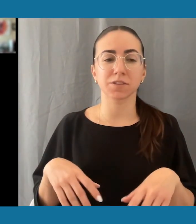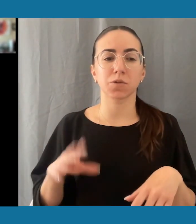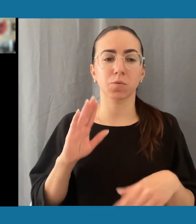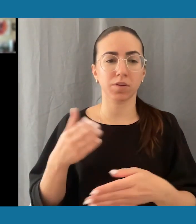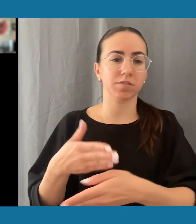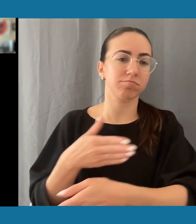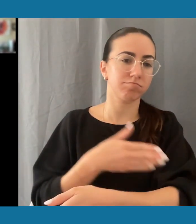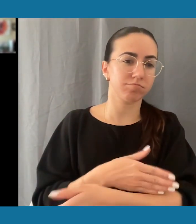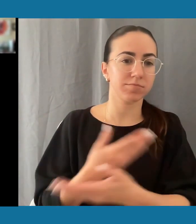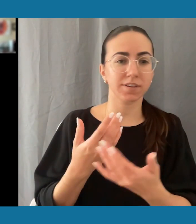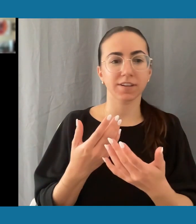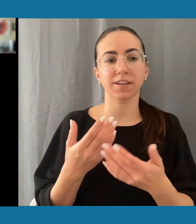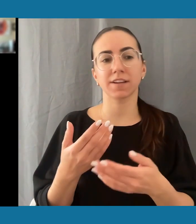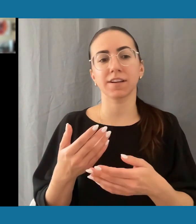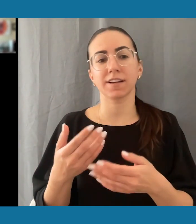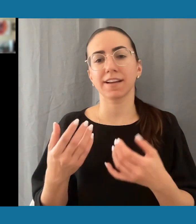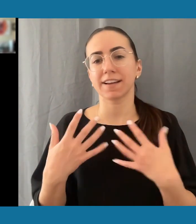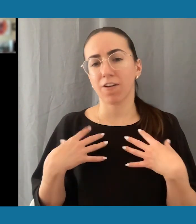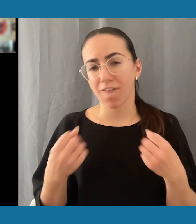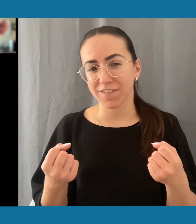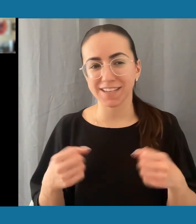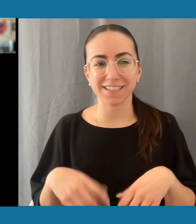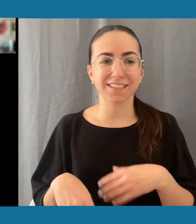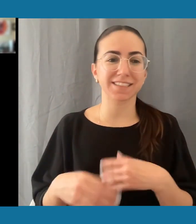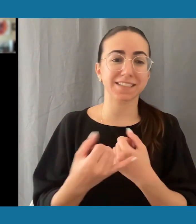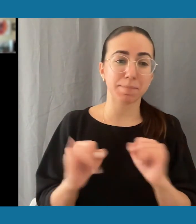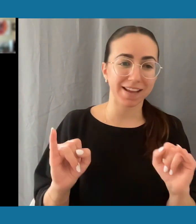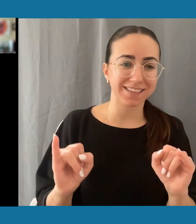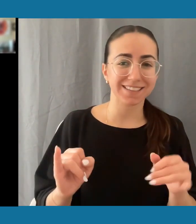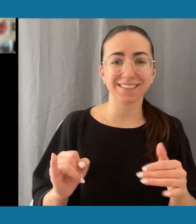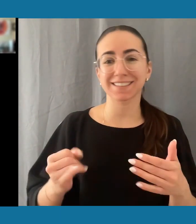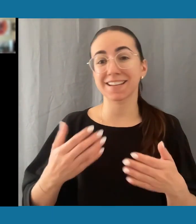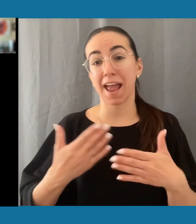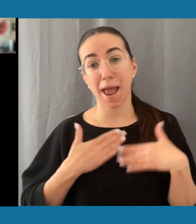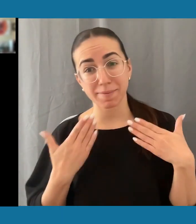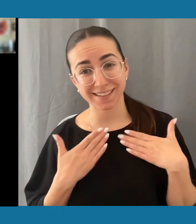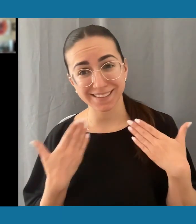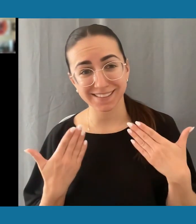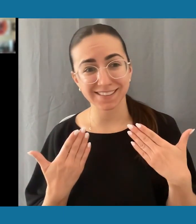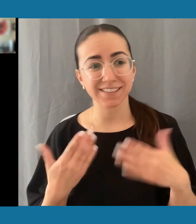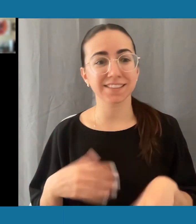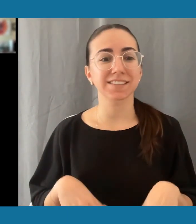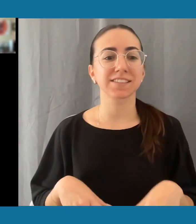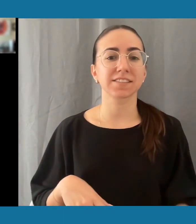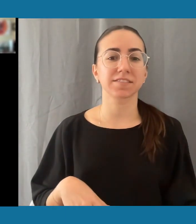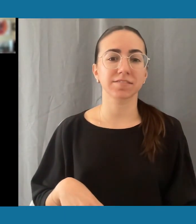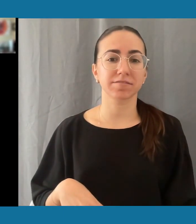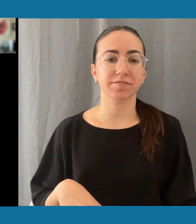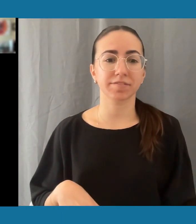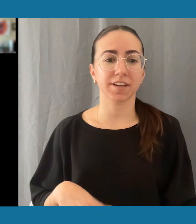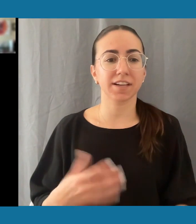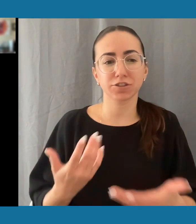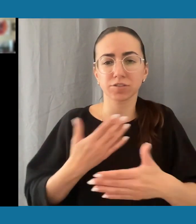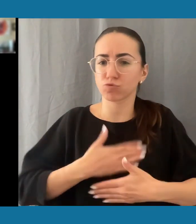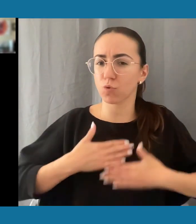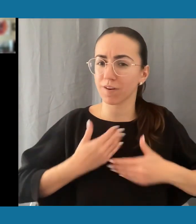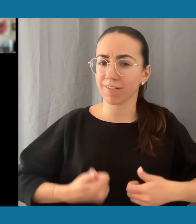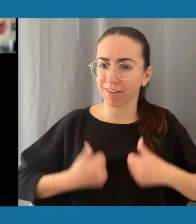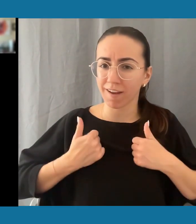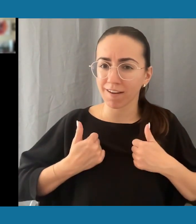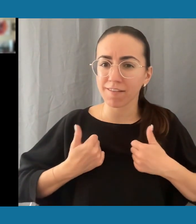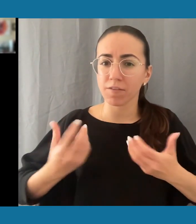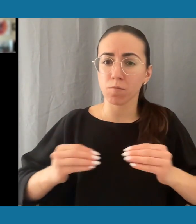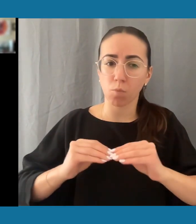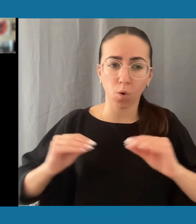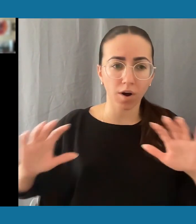their happiness and their self-satisfaction with life. It makes them more active and accountable for mental and